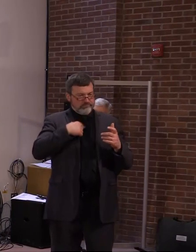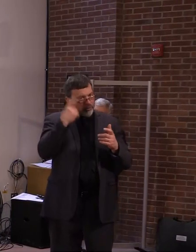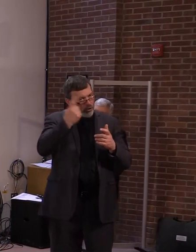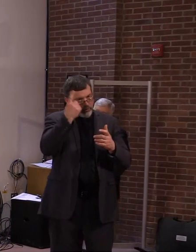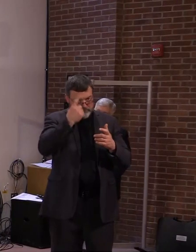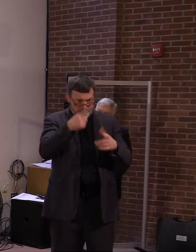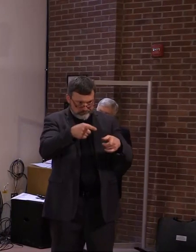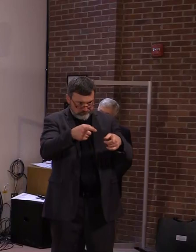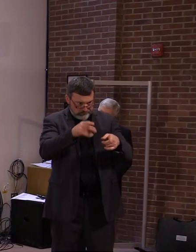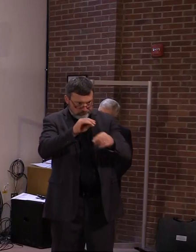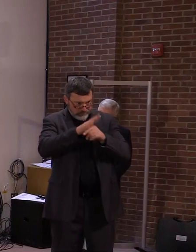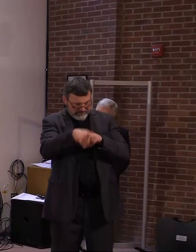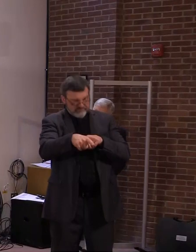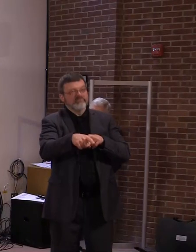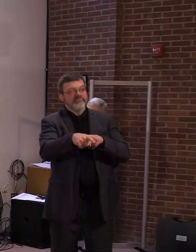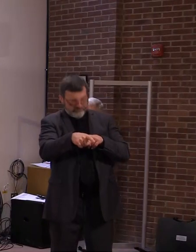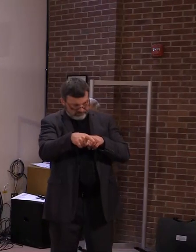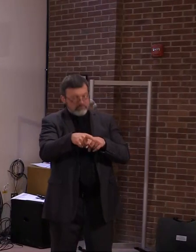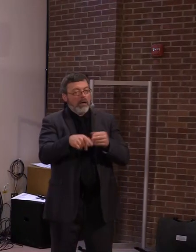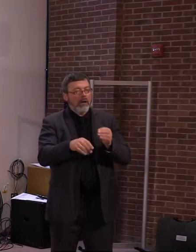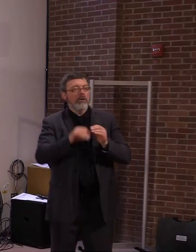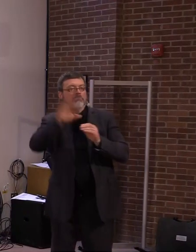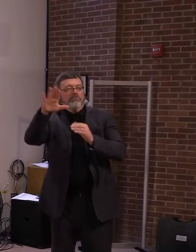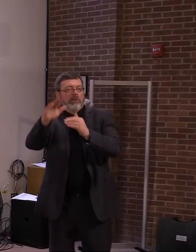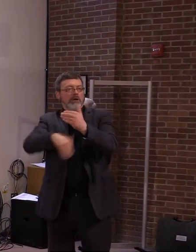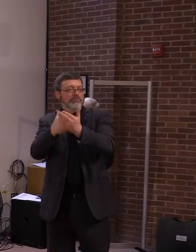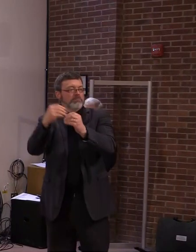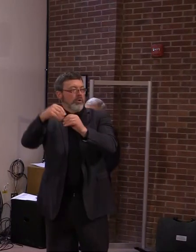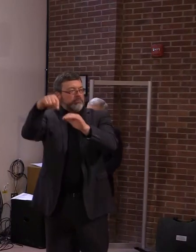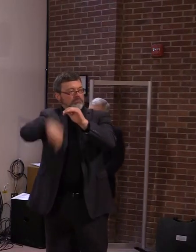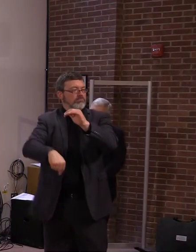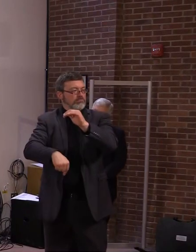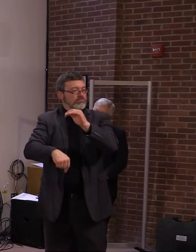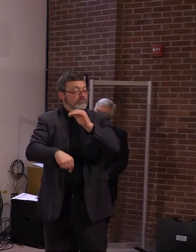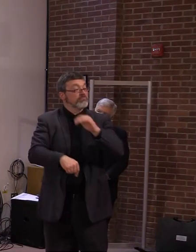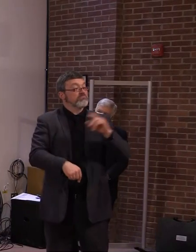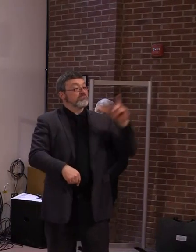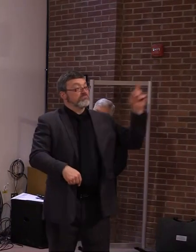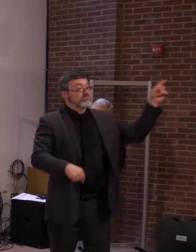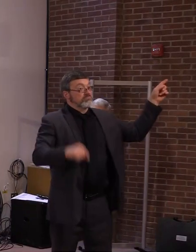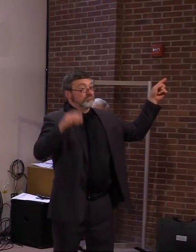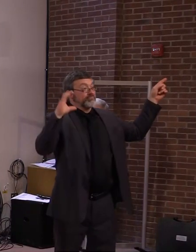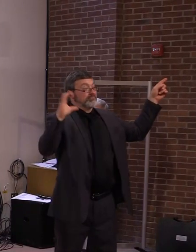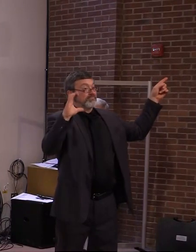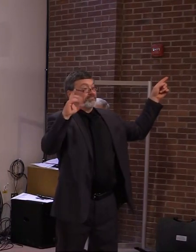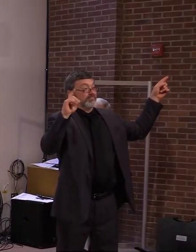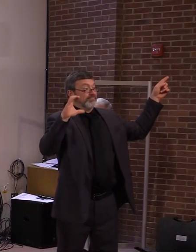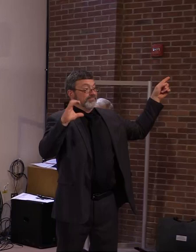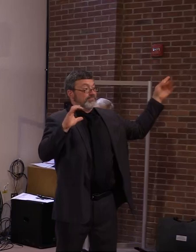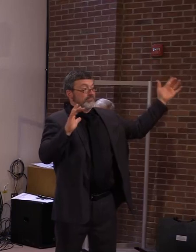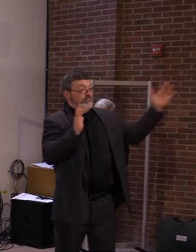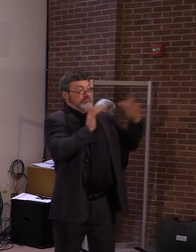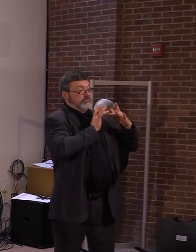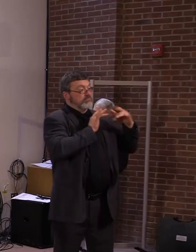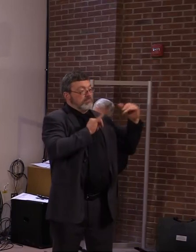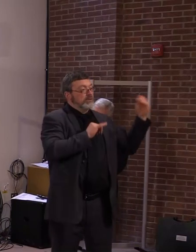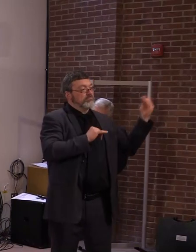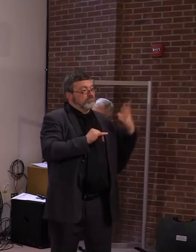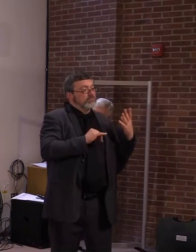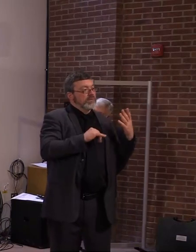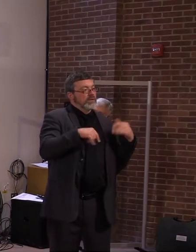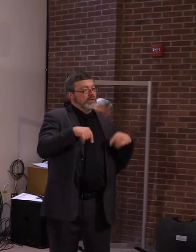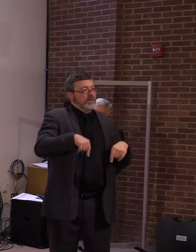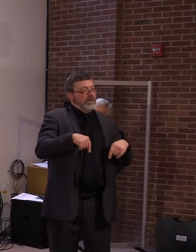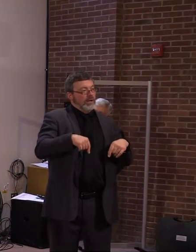are one of the states with the highest percentage of its positive tests sequenced. I can't give you the